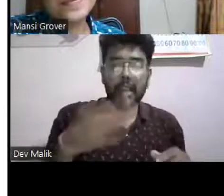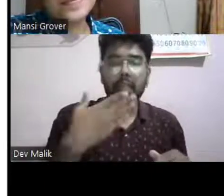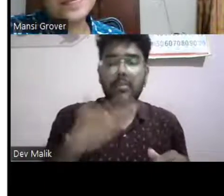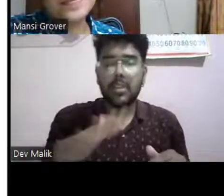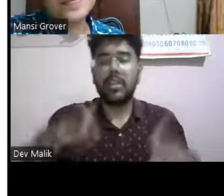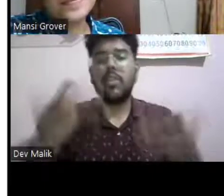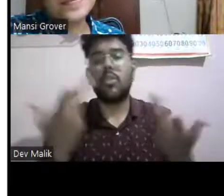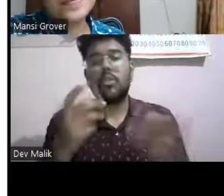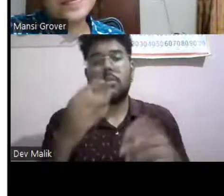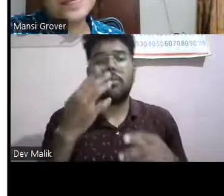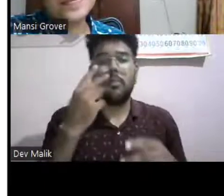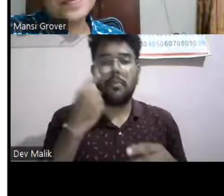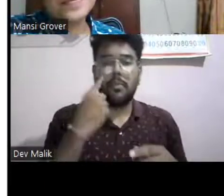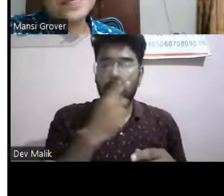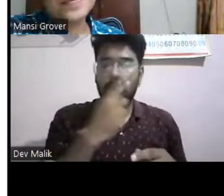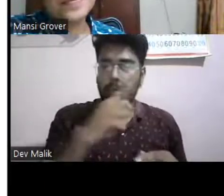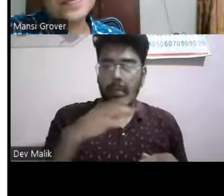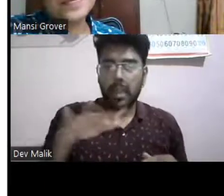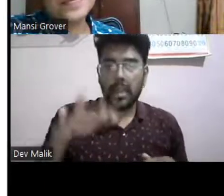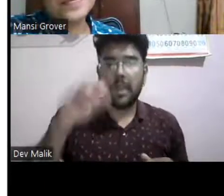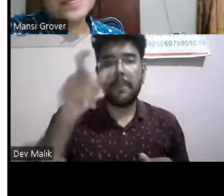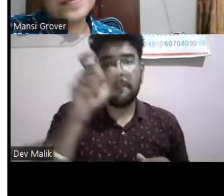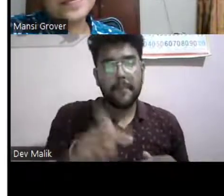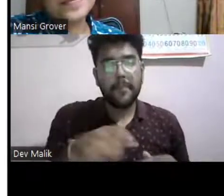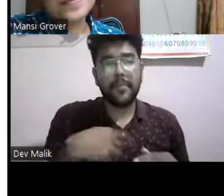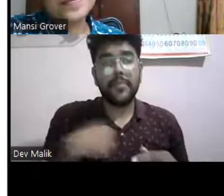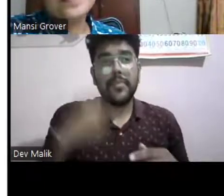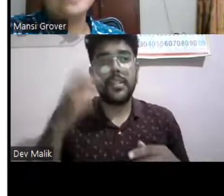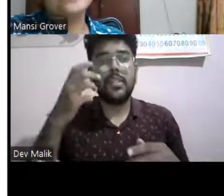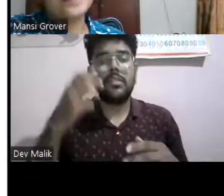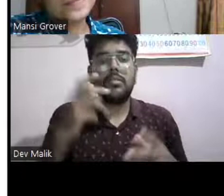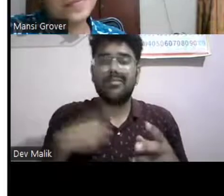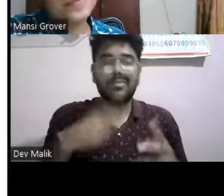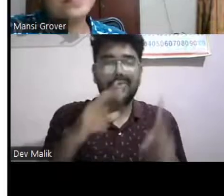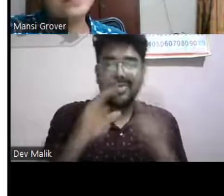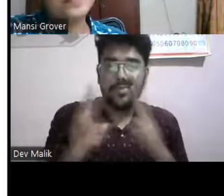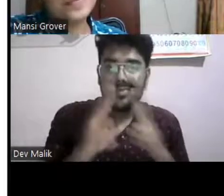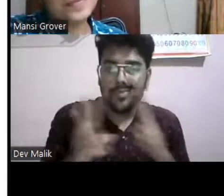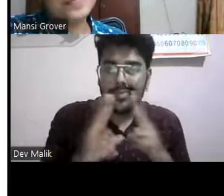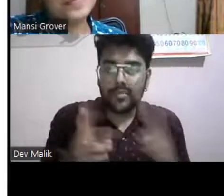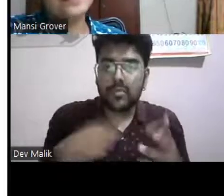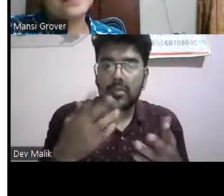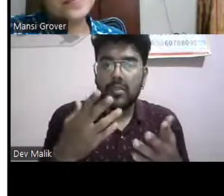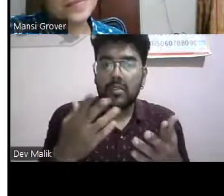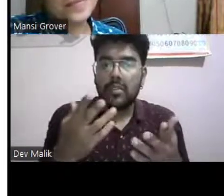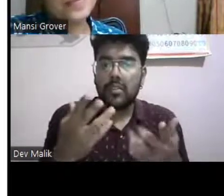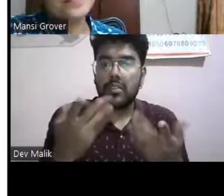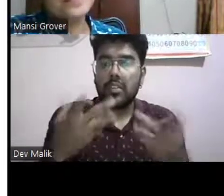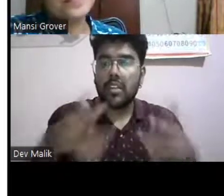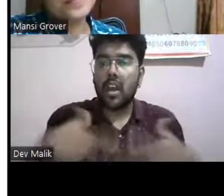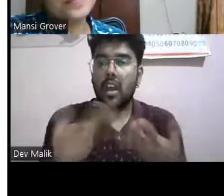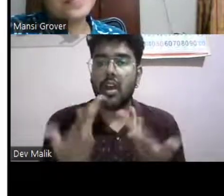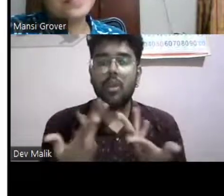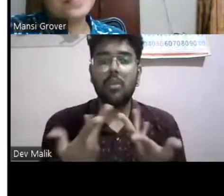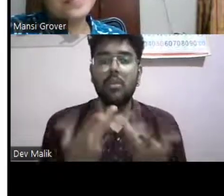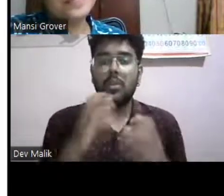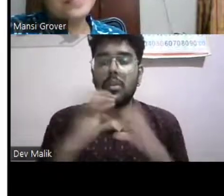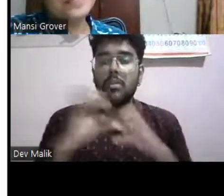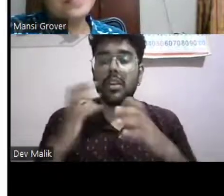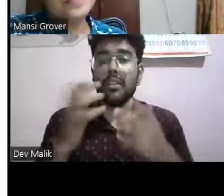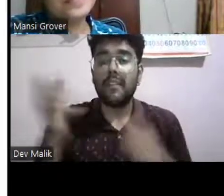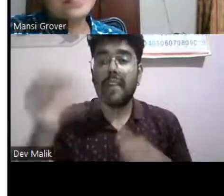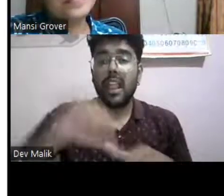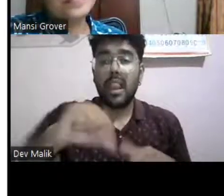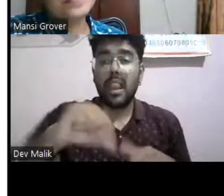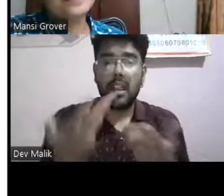that kind of, there is this constant, every time I talk to them, there is that sort of feeling of what, am I